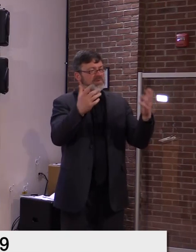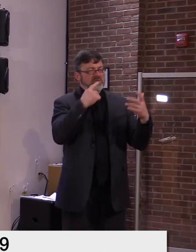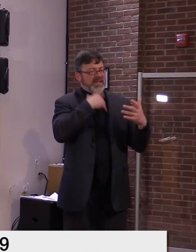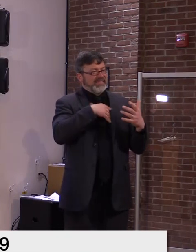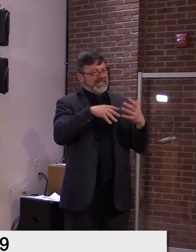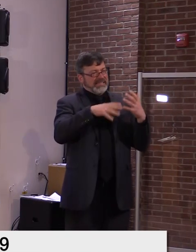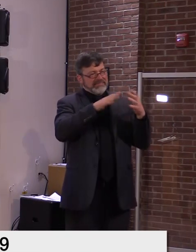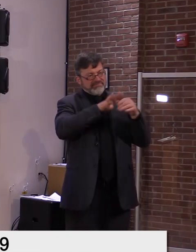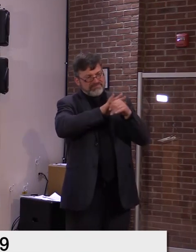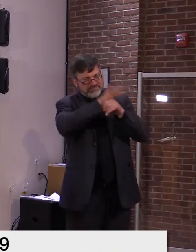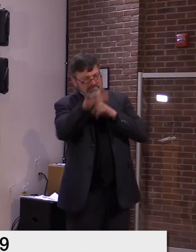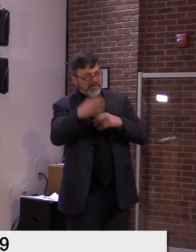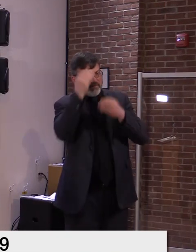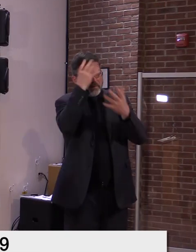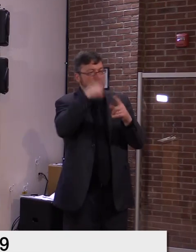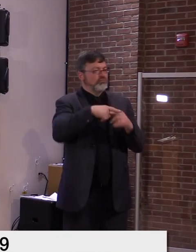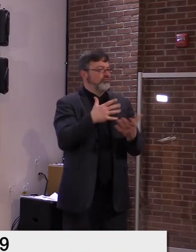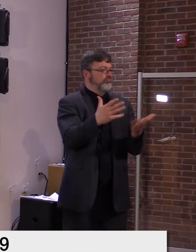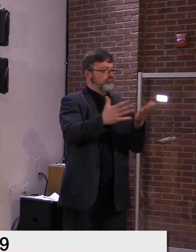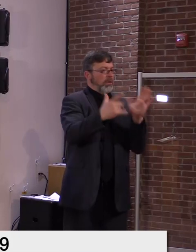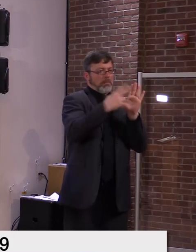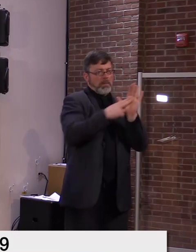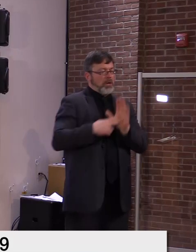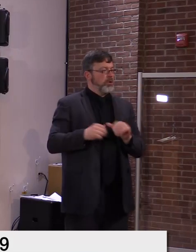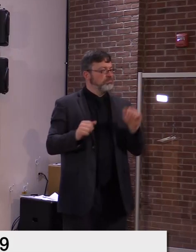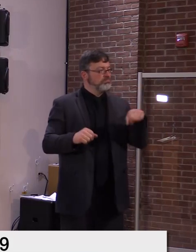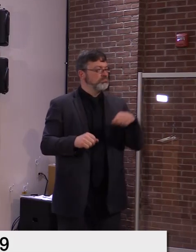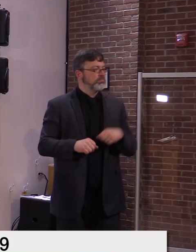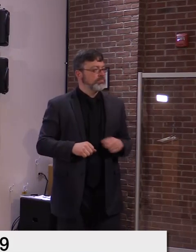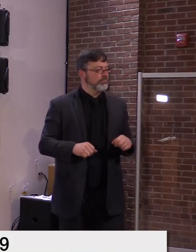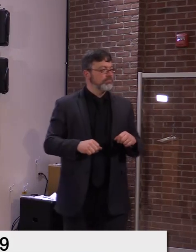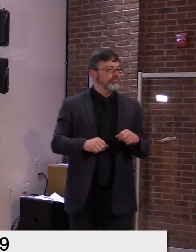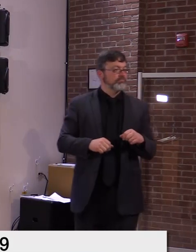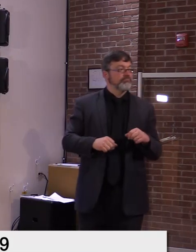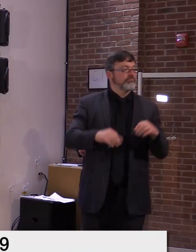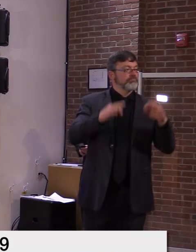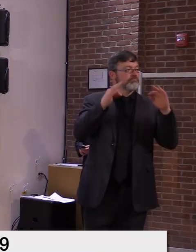Okay, thank you. Joe, the Bar and